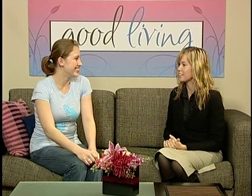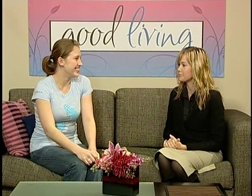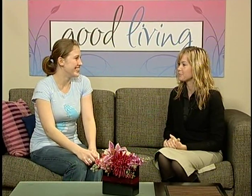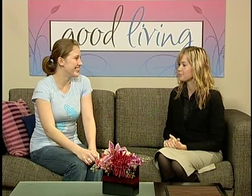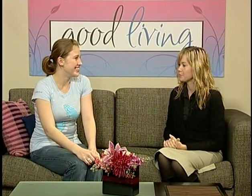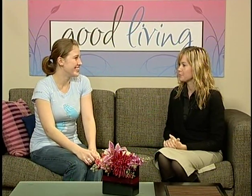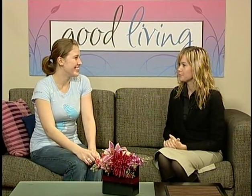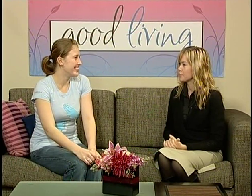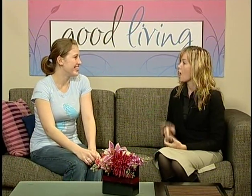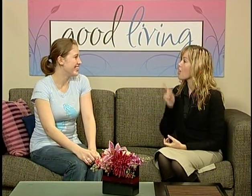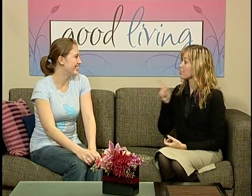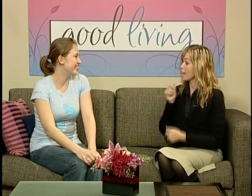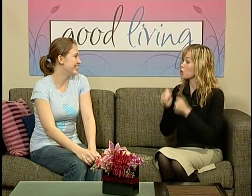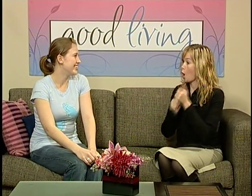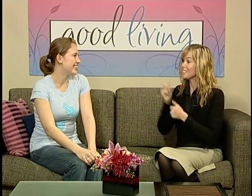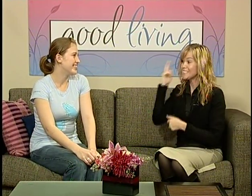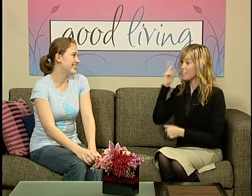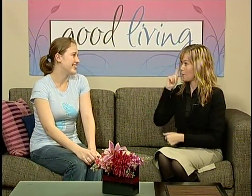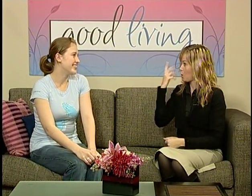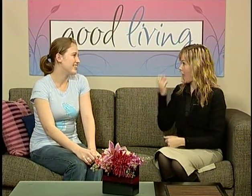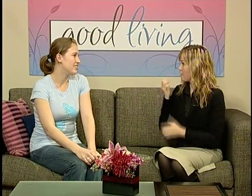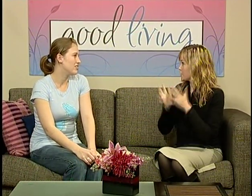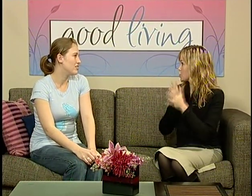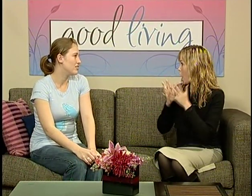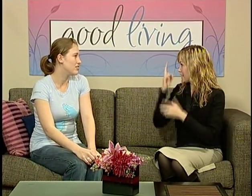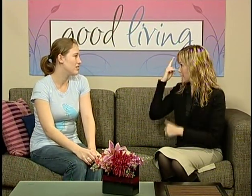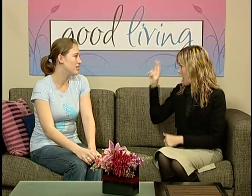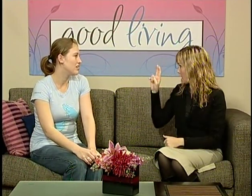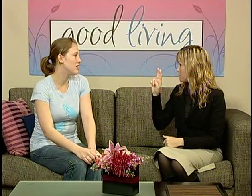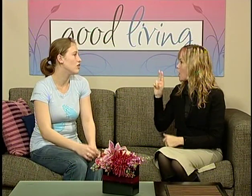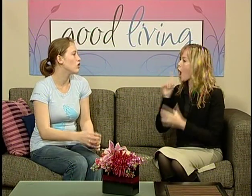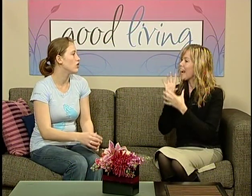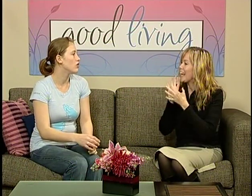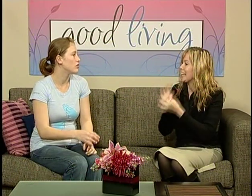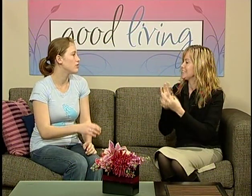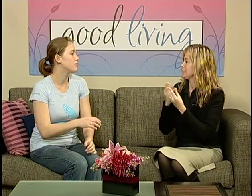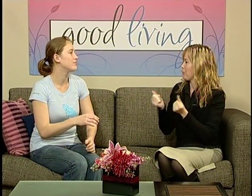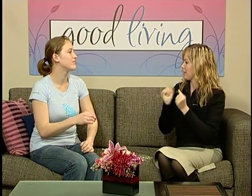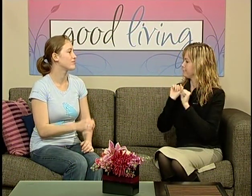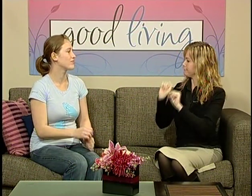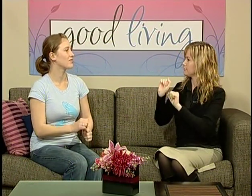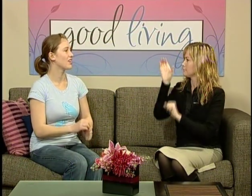Yeah. And that's common for deaf people to have sign names that are to do with something about them?